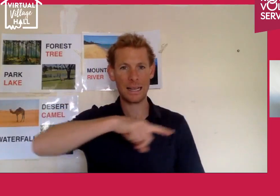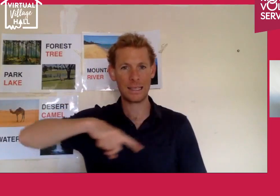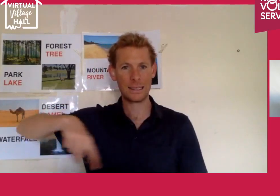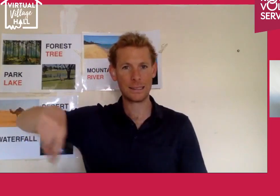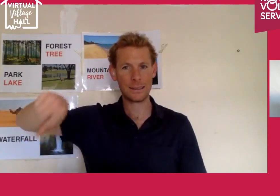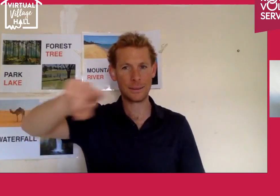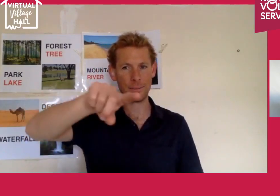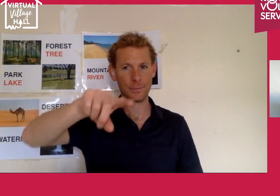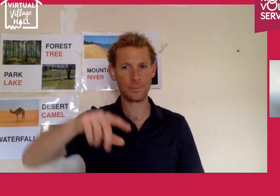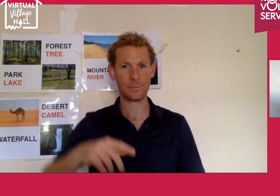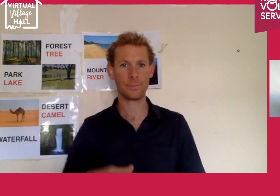Lake.